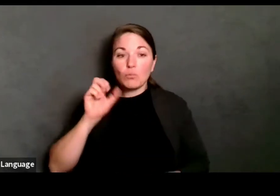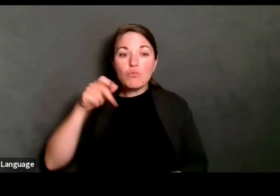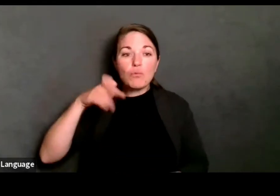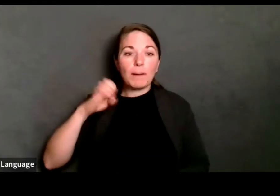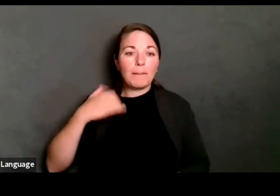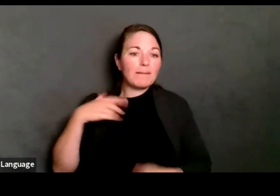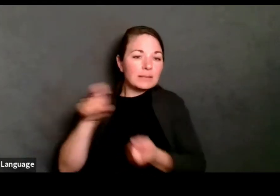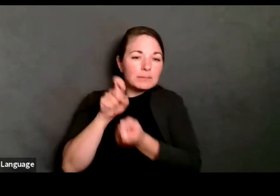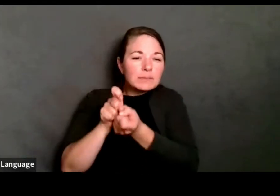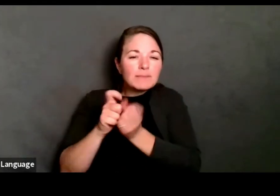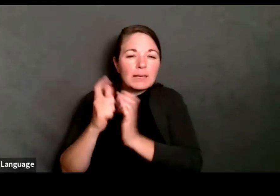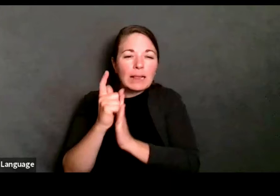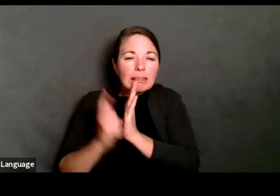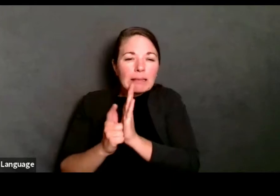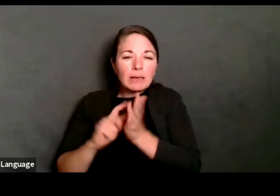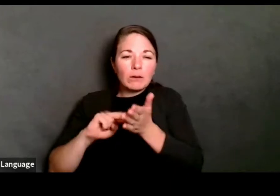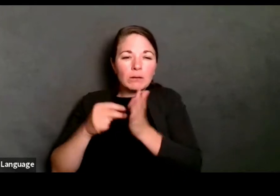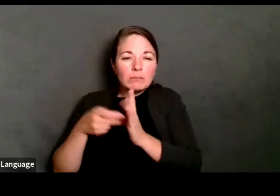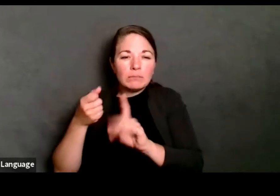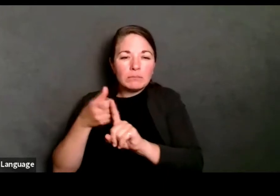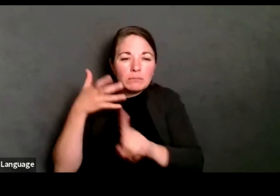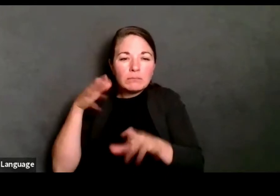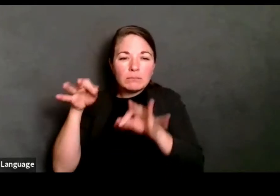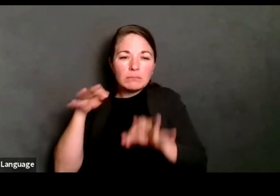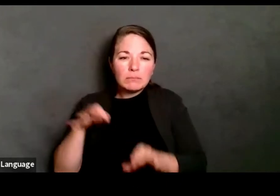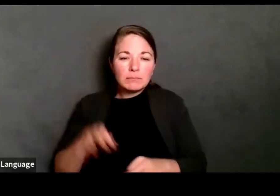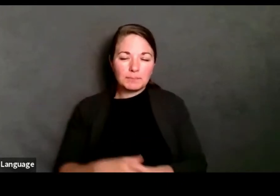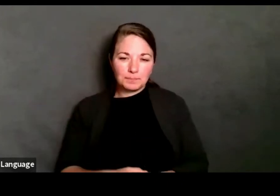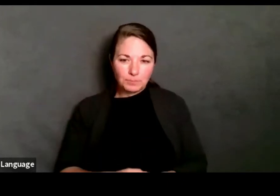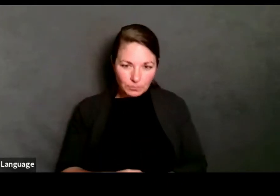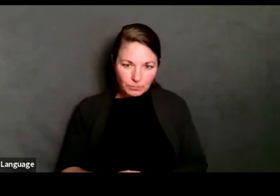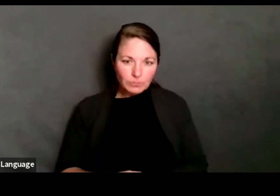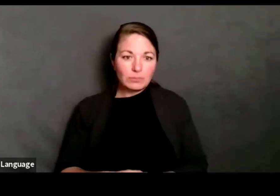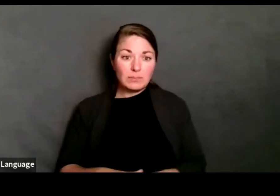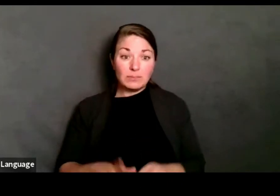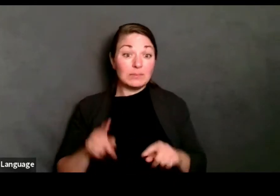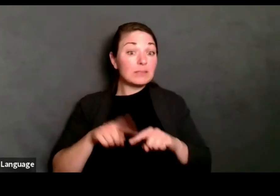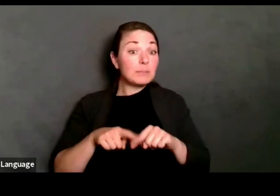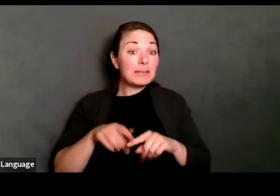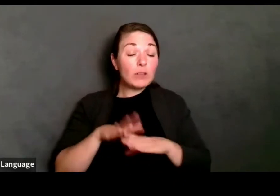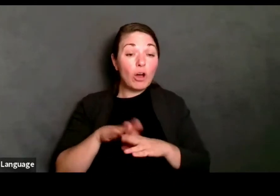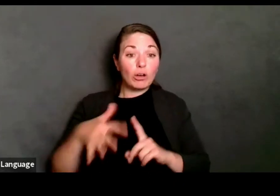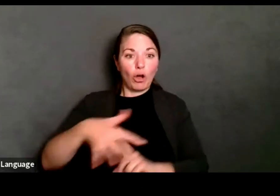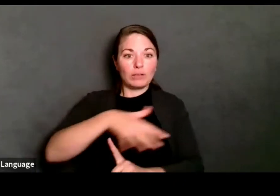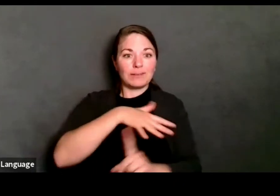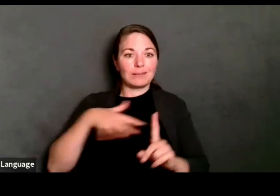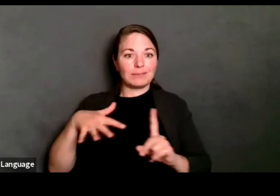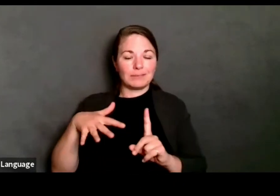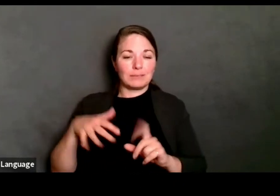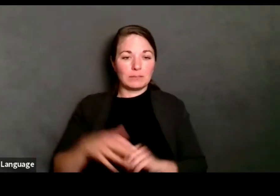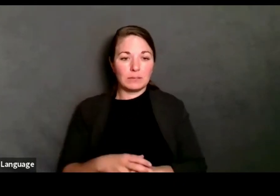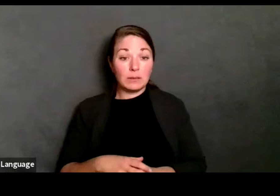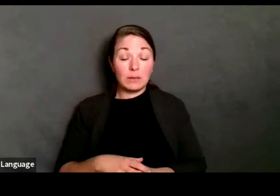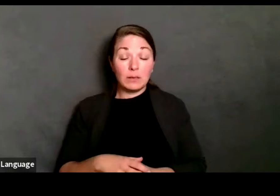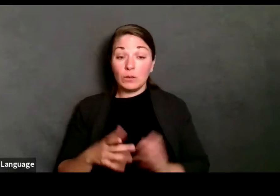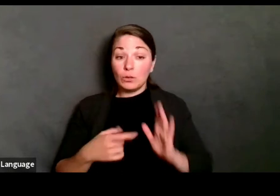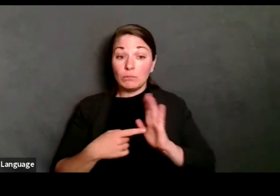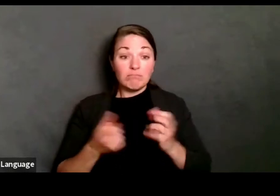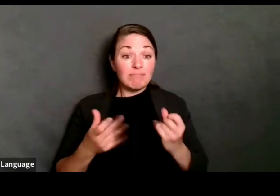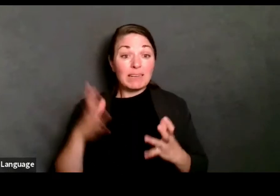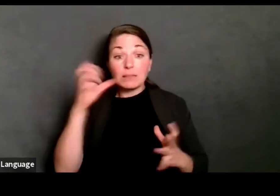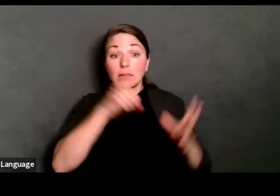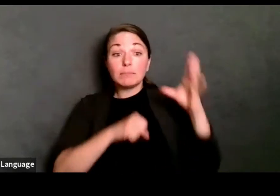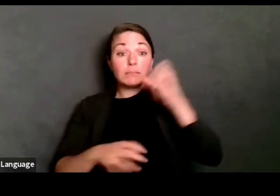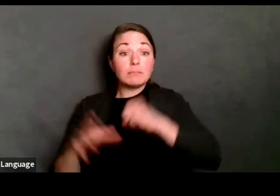legal definitions, but those definitions have also been different based on context, and they reflect the many assumptions about